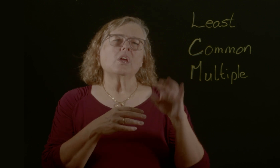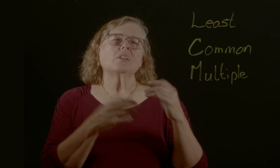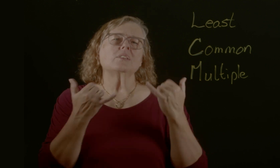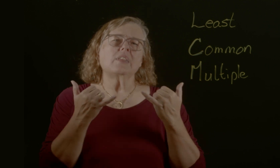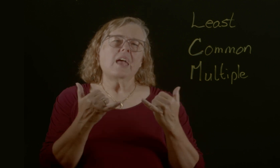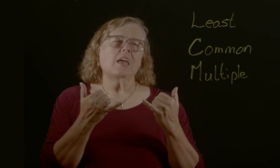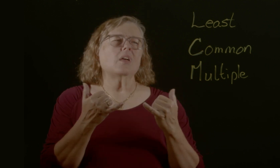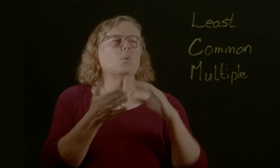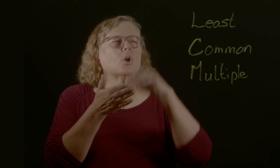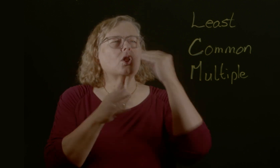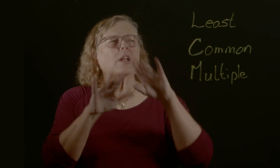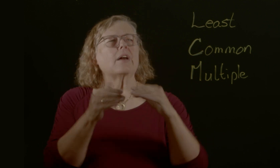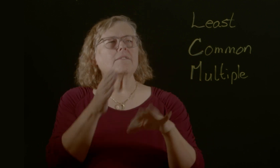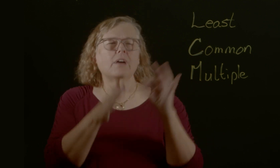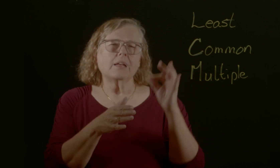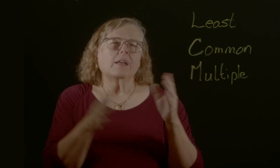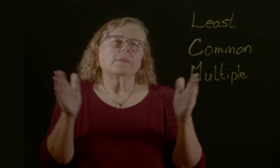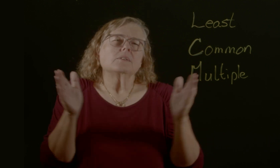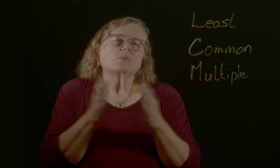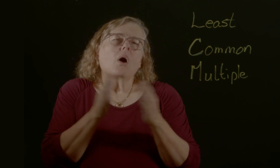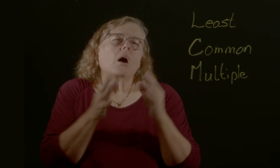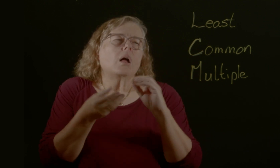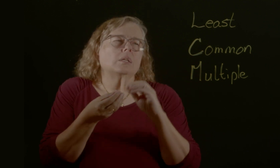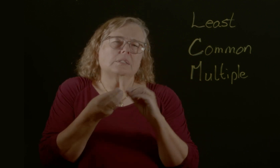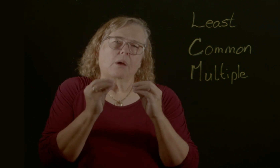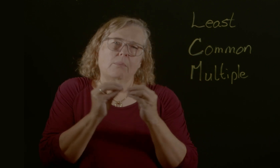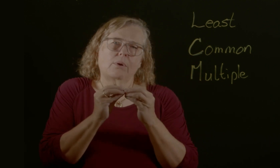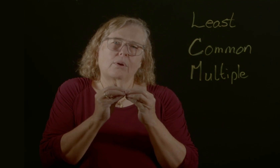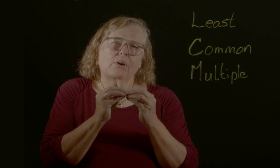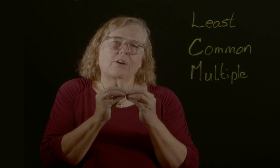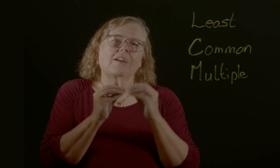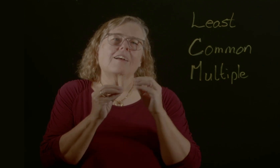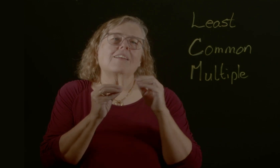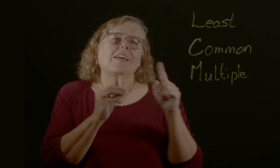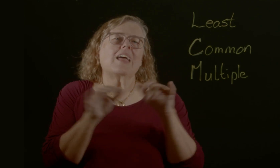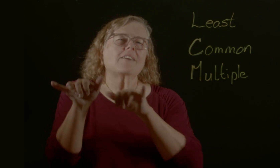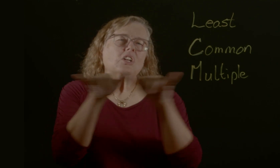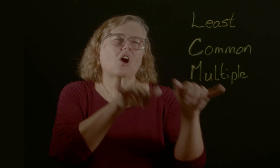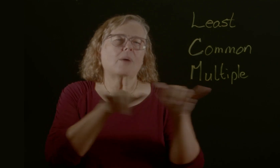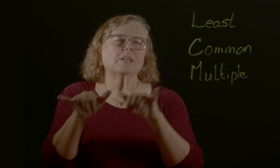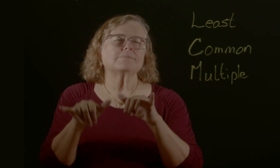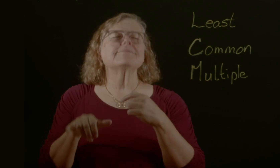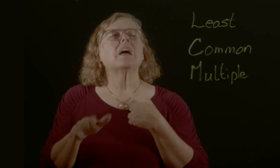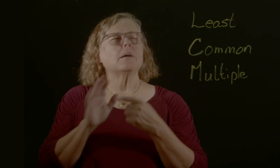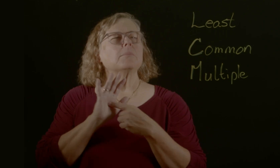So today, we're going to talk about how we find the least, the smallest number that they have in common. All right, I'm going to show